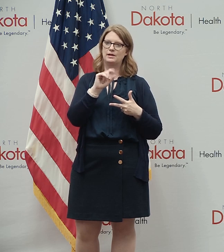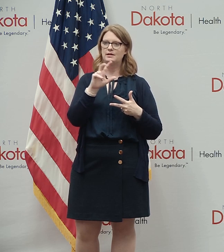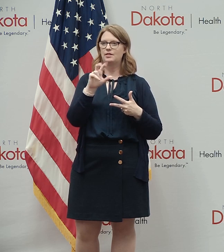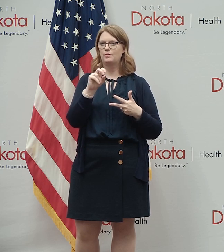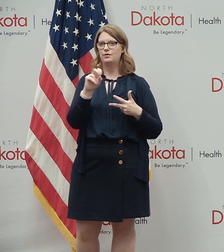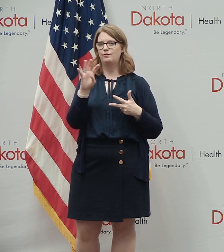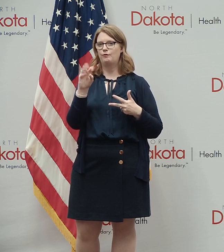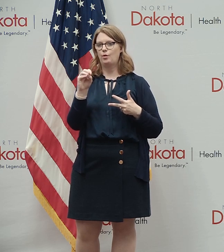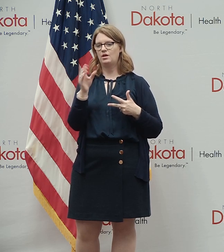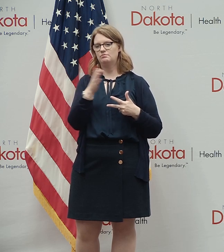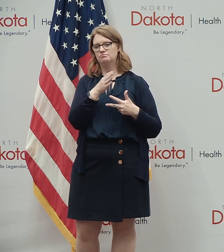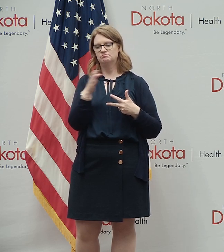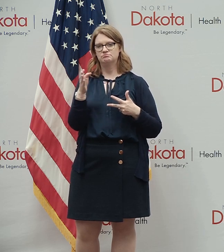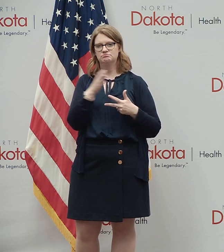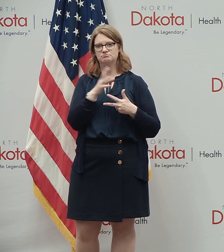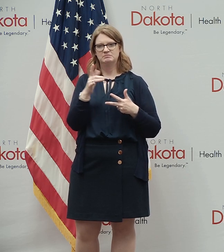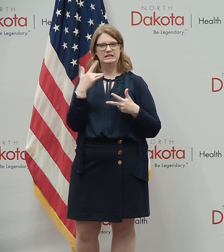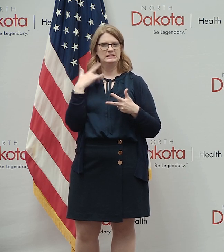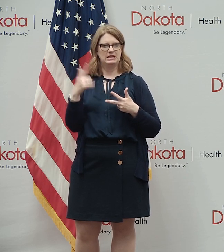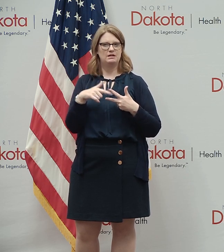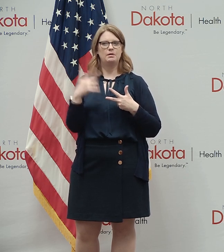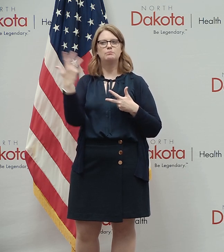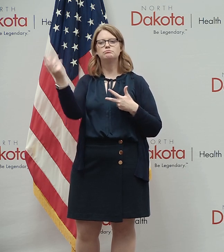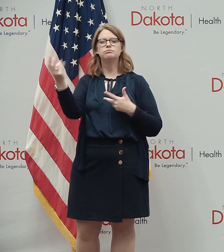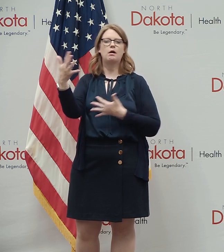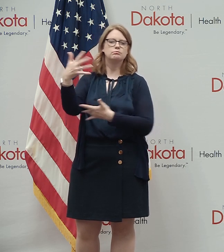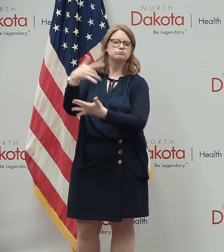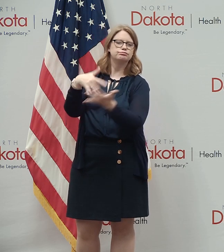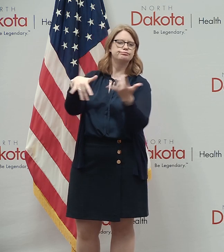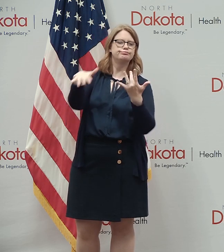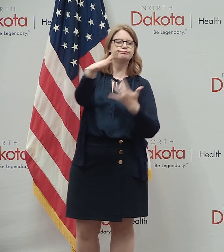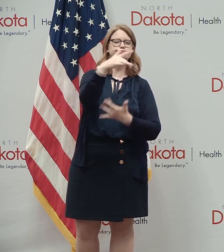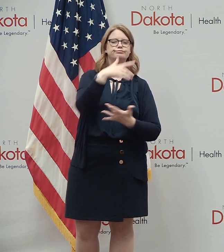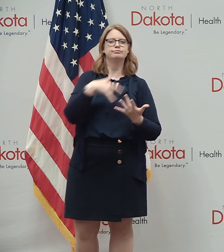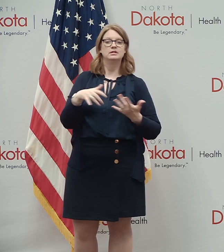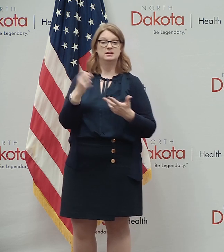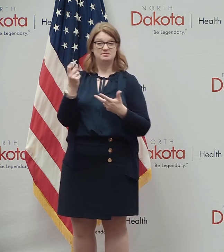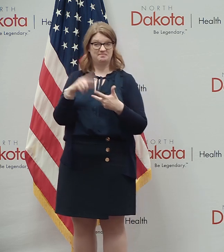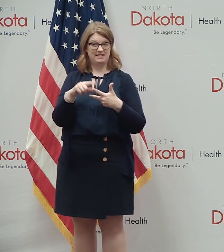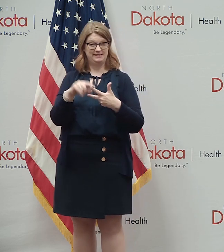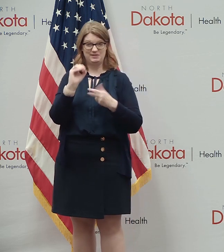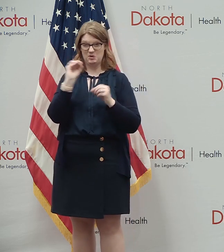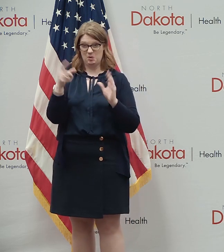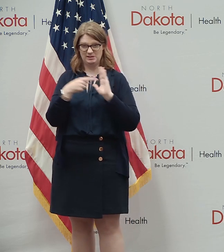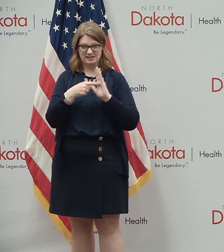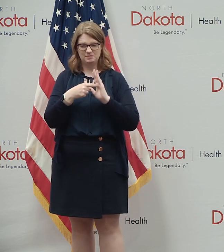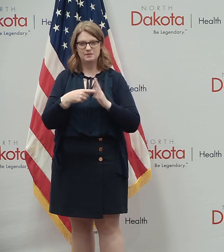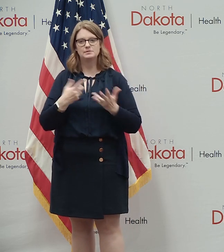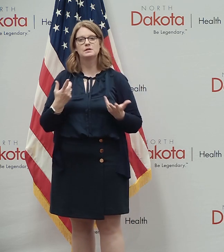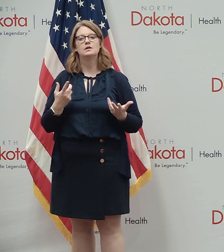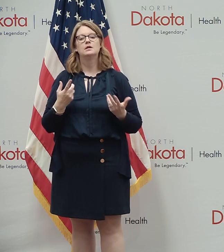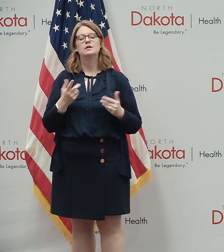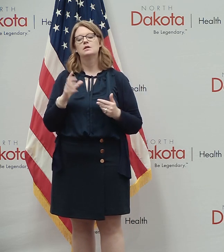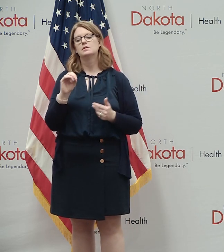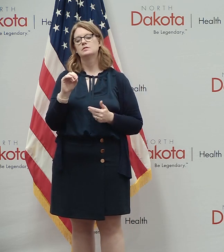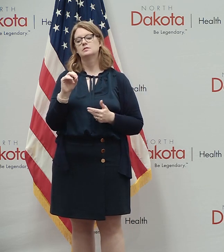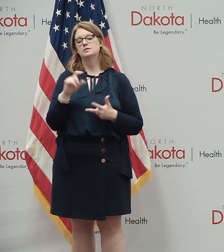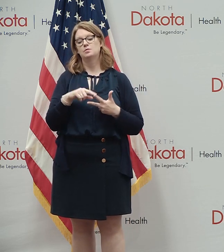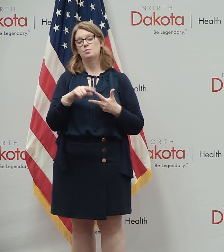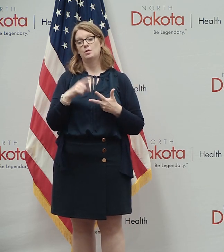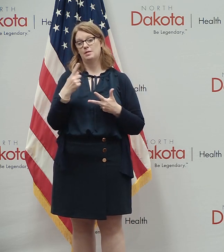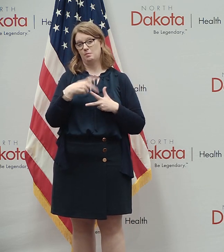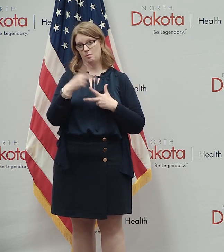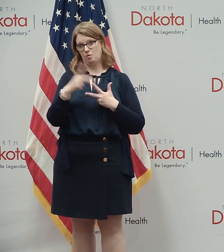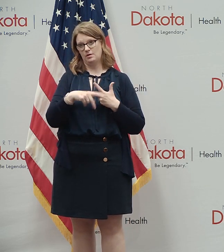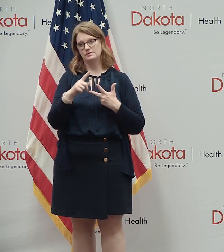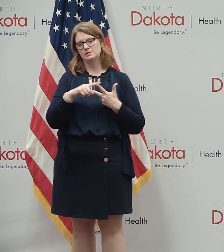are people that are more likely to be going out and about, and a number of them are asymptomatic. And so one of the outreach programs we're considering,